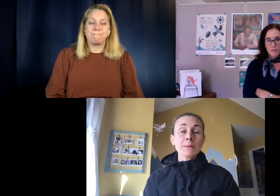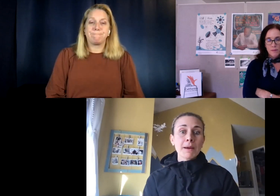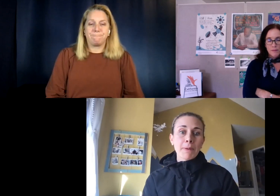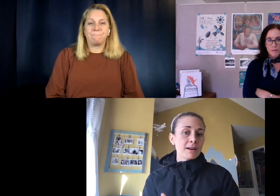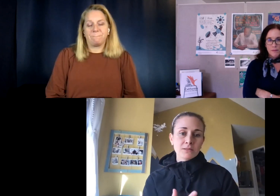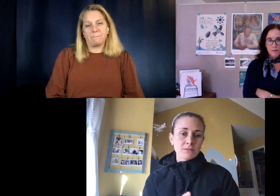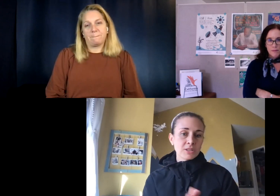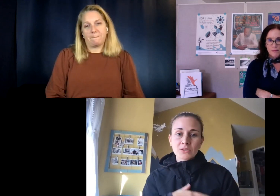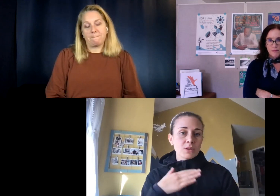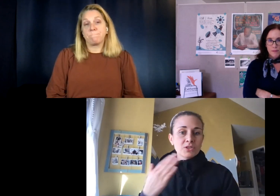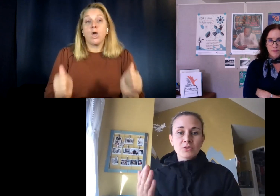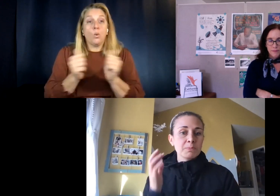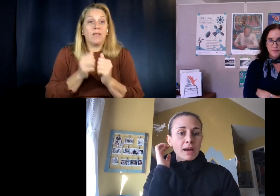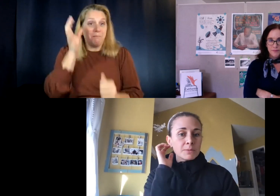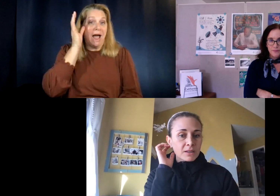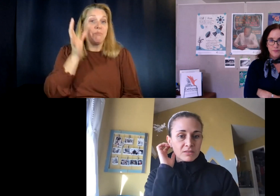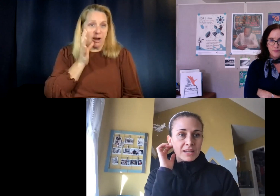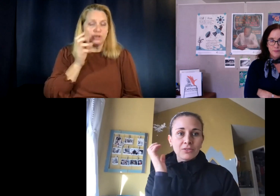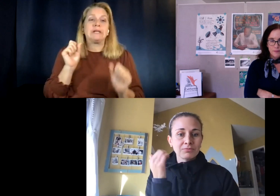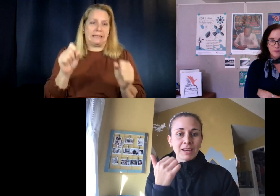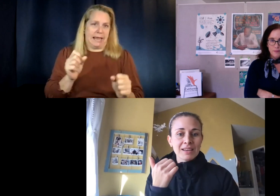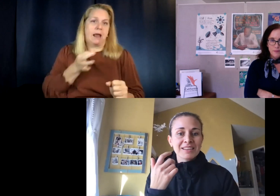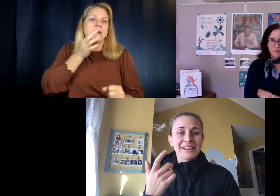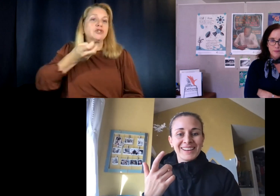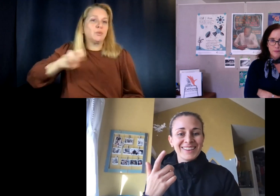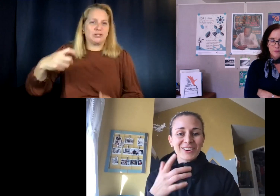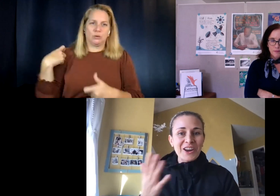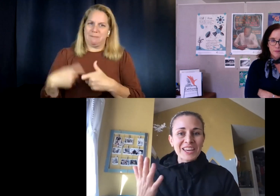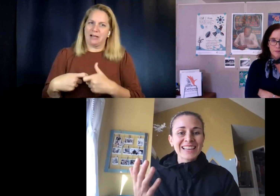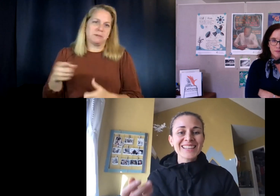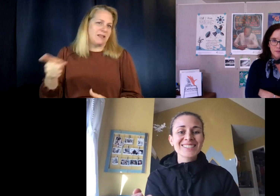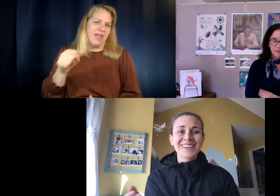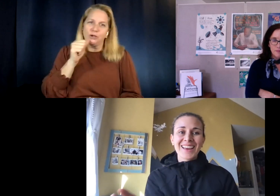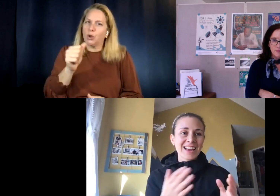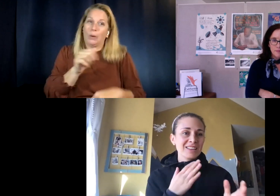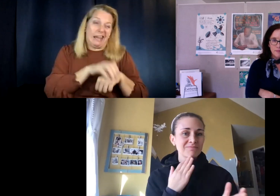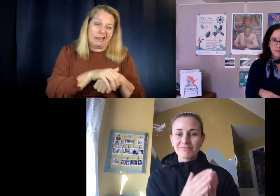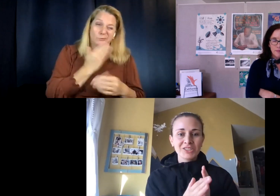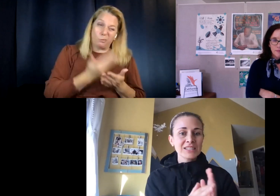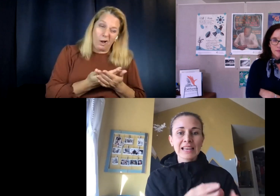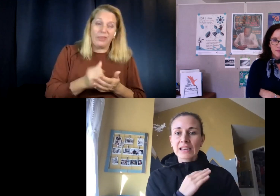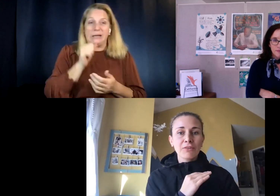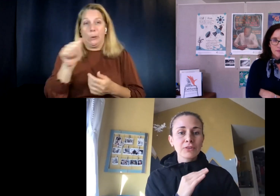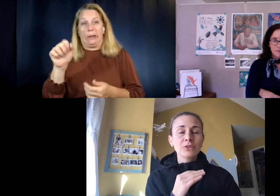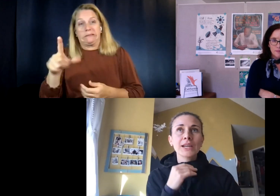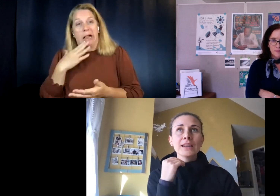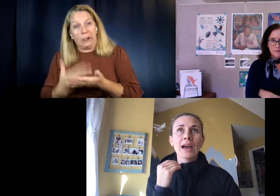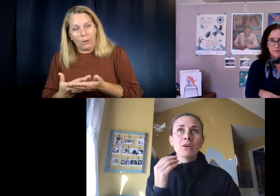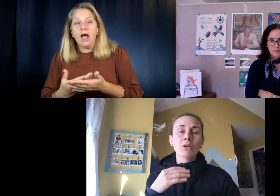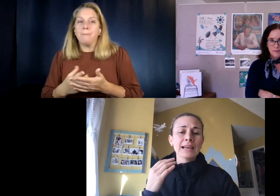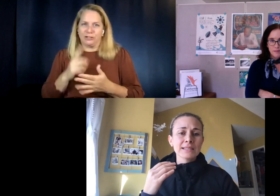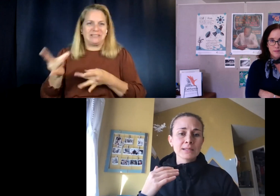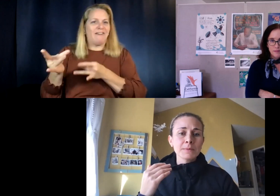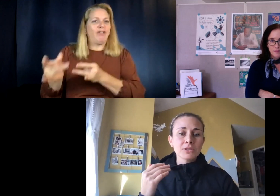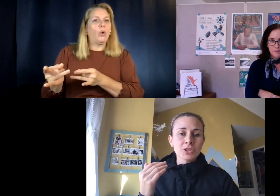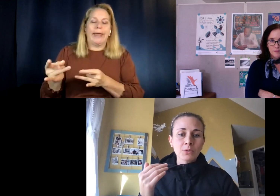And with my parents, she switched to Spanish because they don't ASL or not English. And she's like fluent, and all